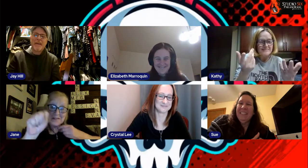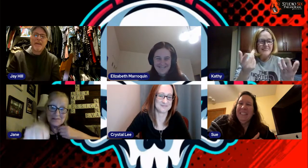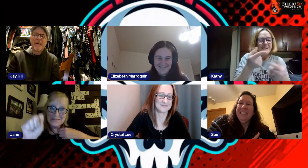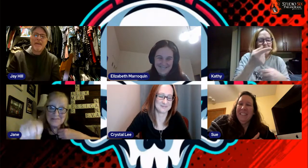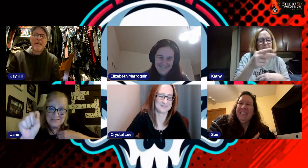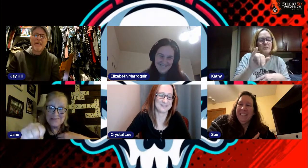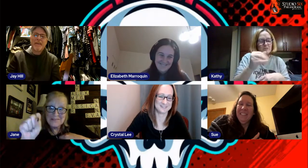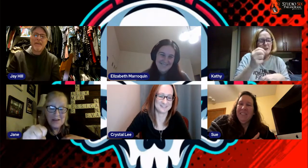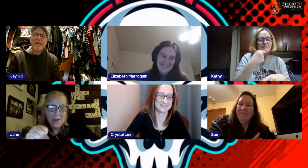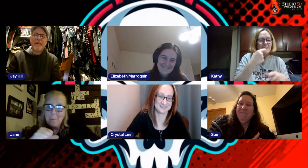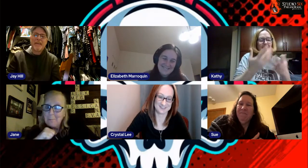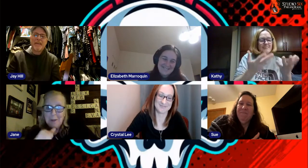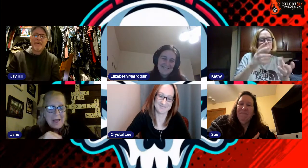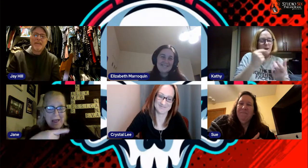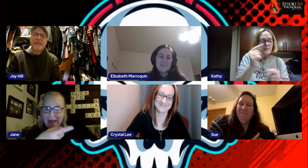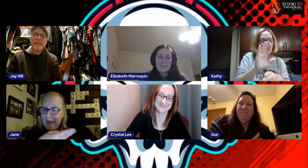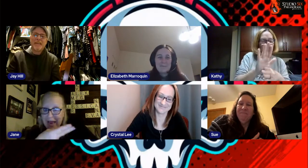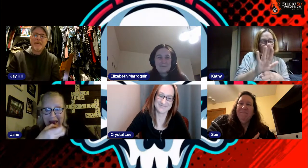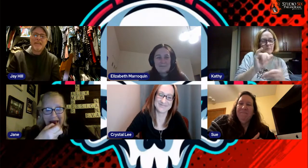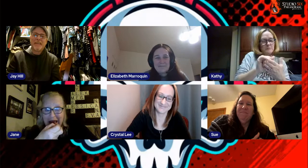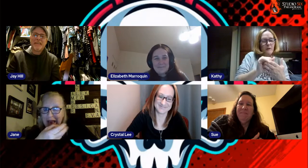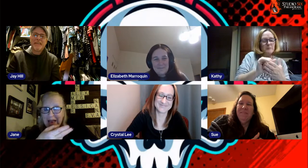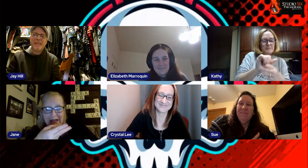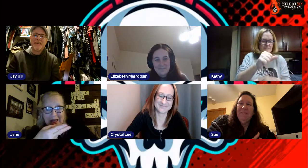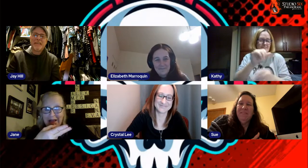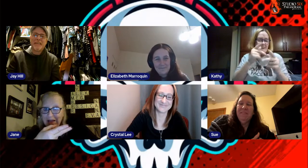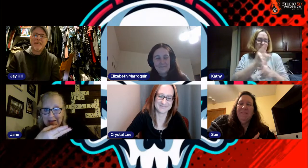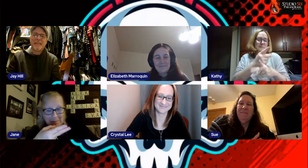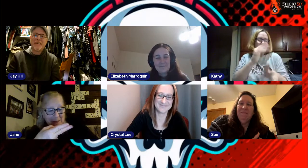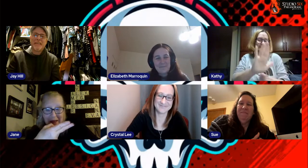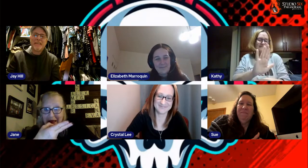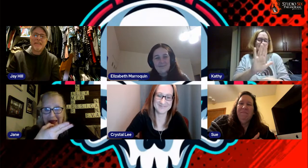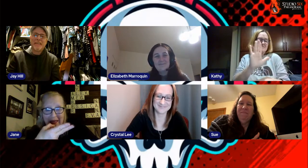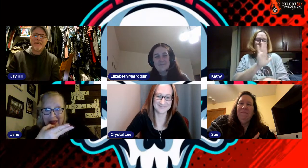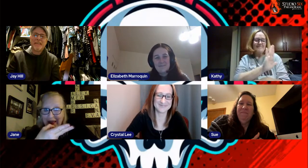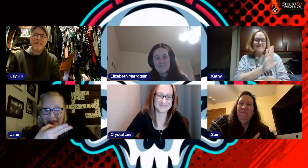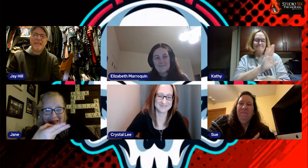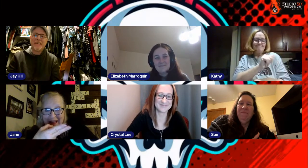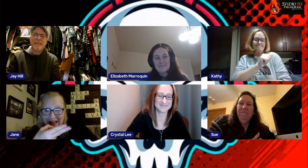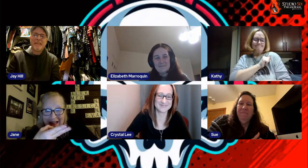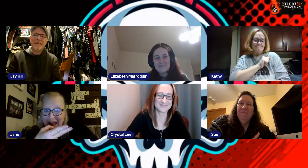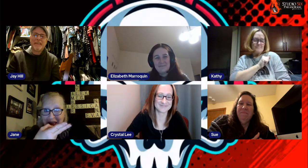who's like, I guess, so Jay was saying that he's probably, that was probably keeping his